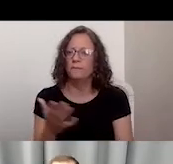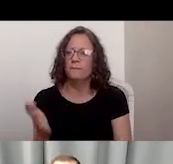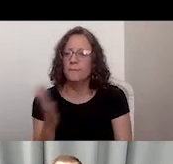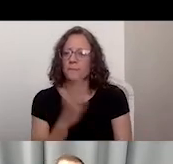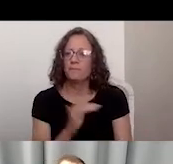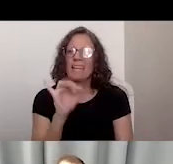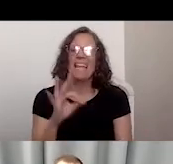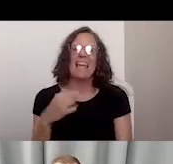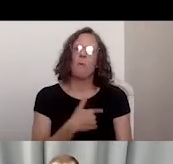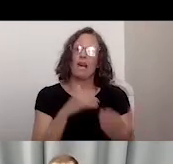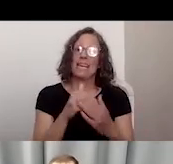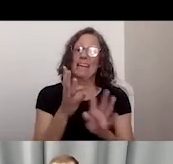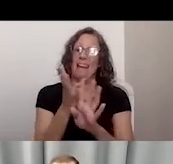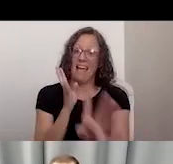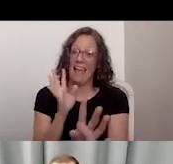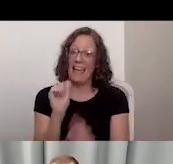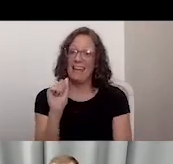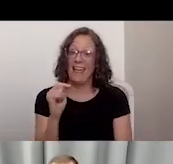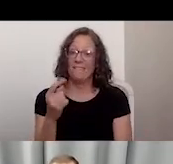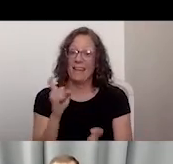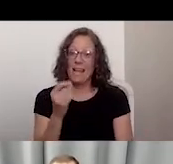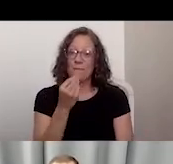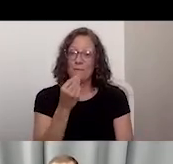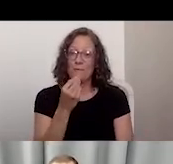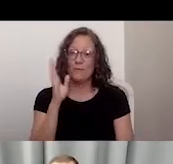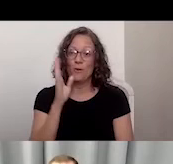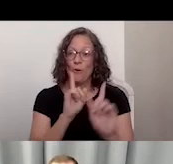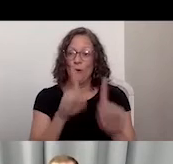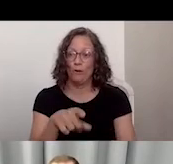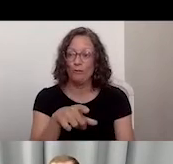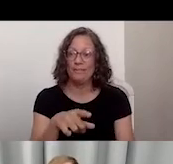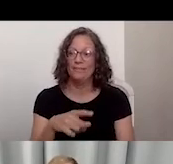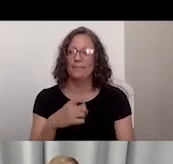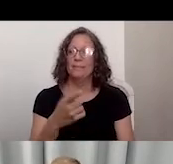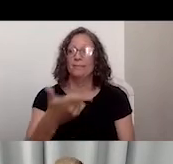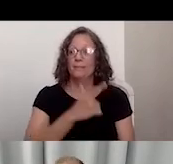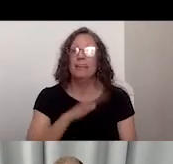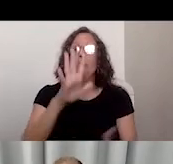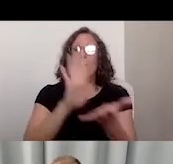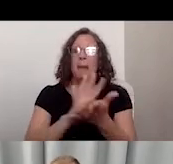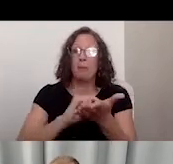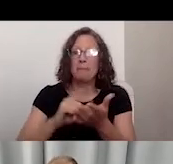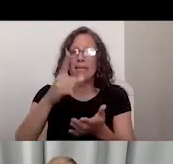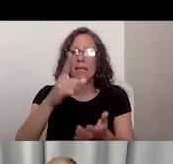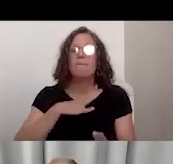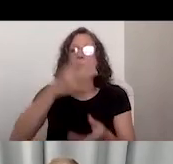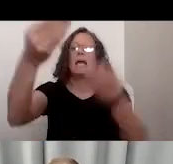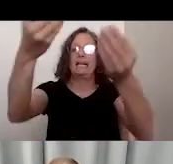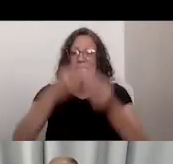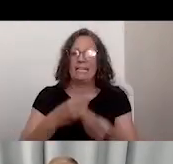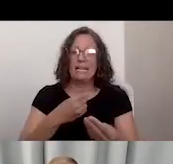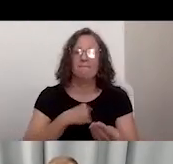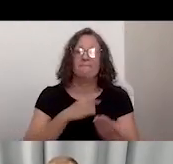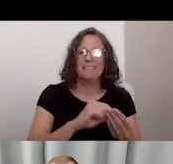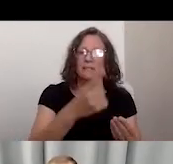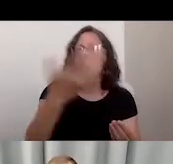that. Try to do it yourself. Don't just run away and grab somebody else. Another thing, if we're in line, like at a fast food restaurant,